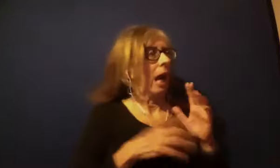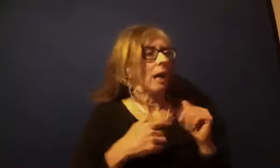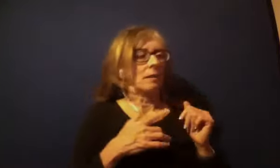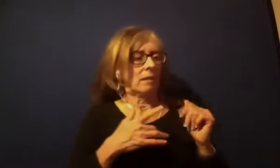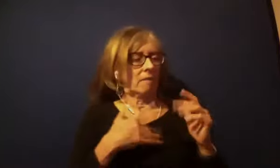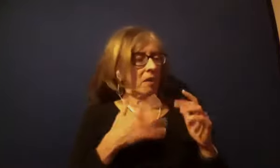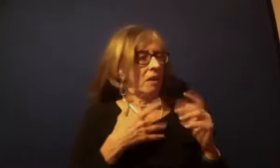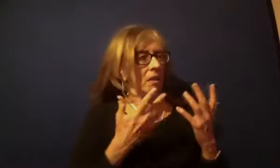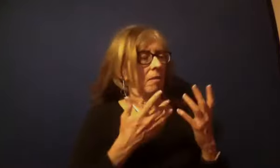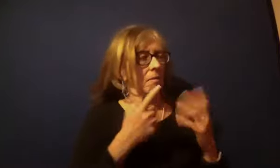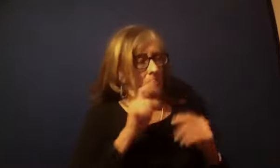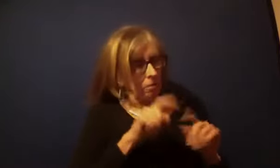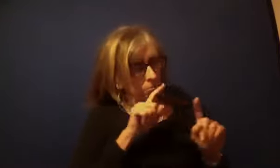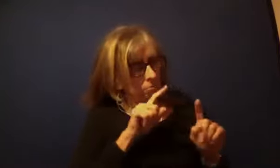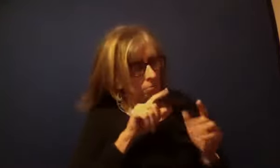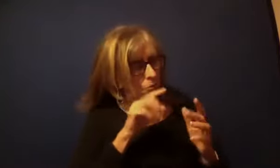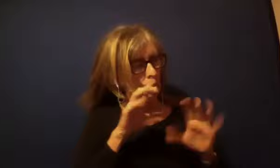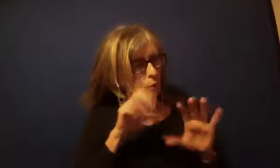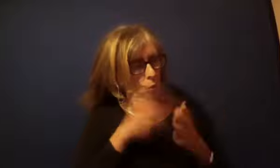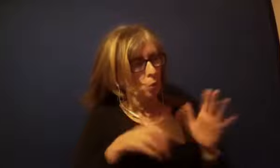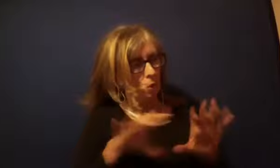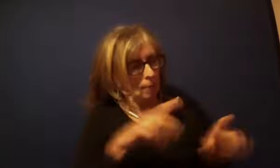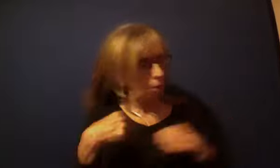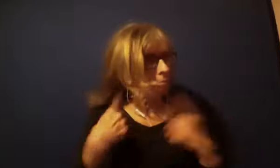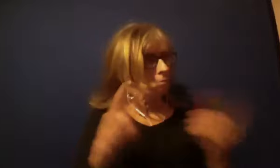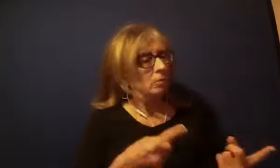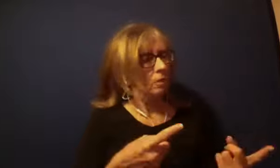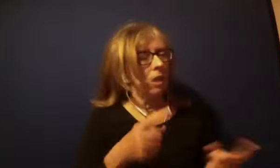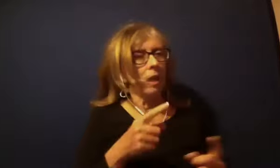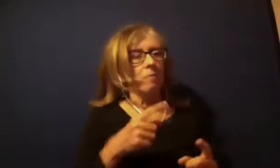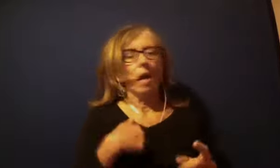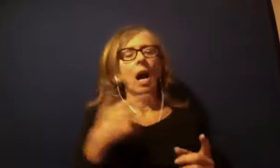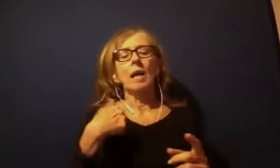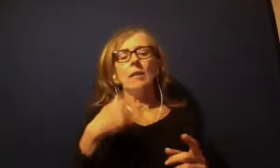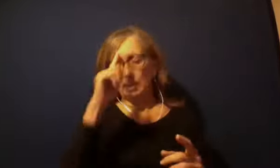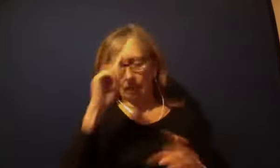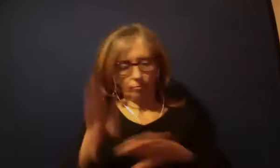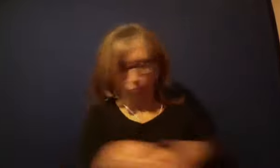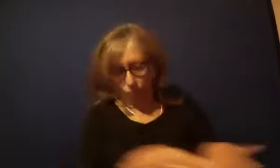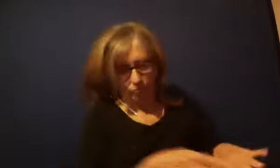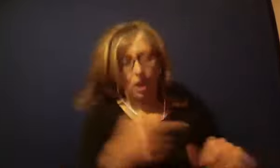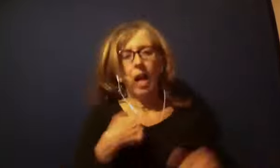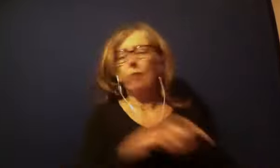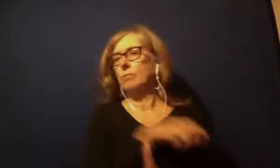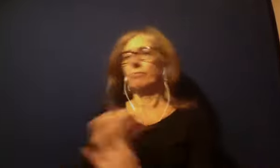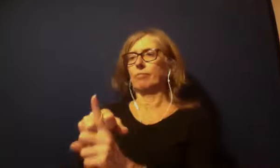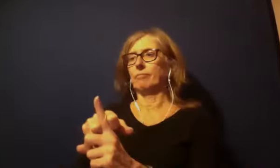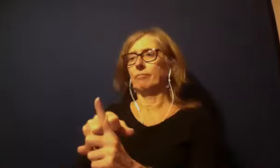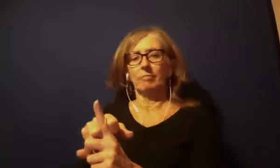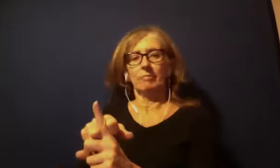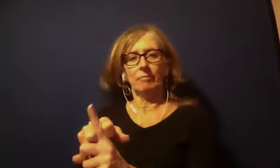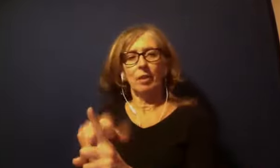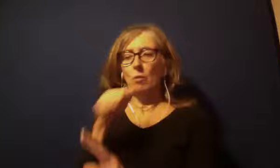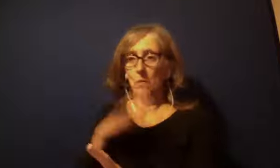to throw myself into this. And I asked my sponsor to sponsor me. She agreed. We got going on the steps. What